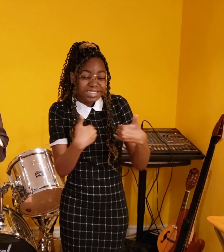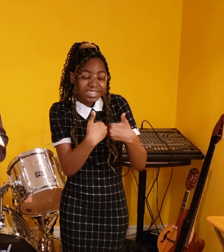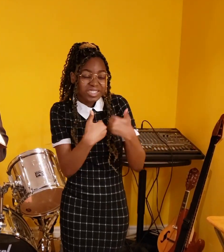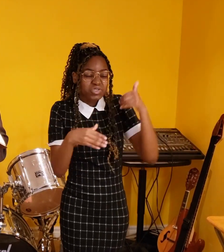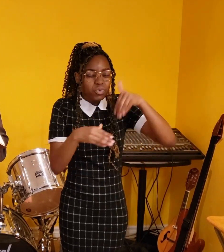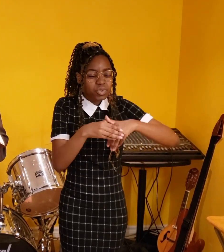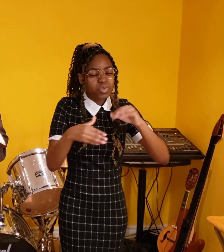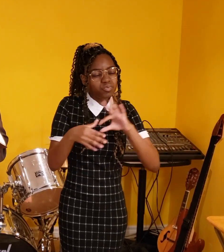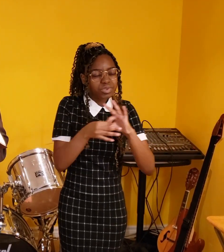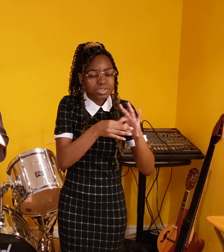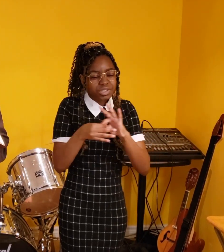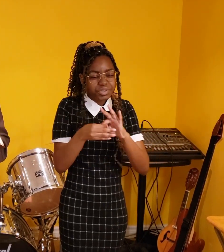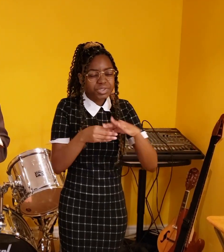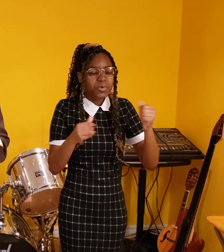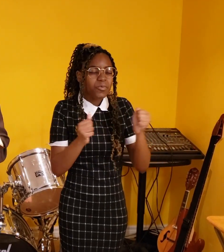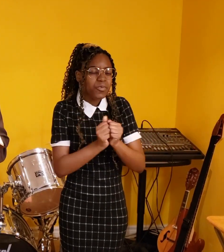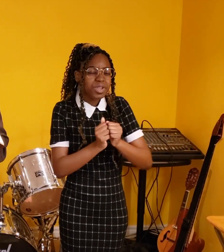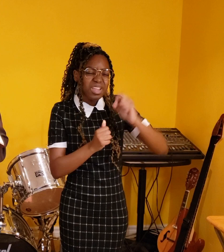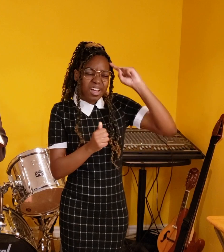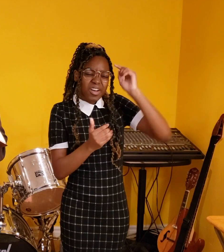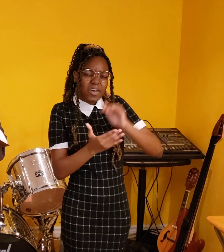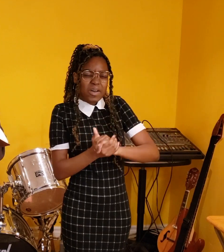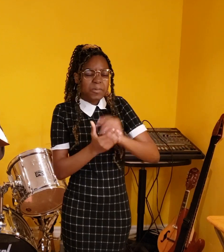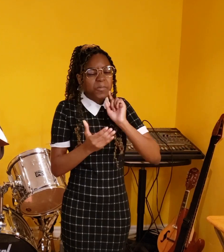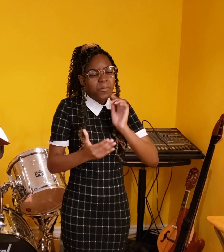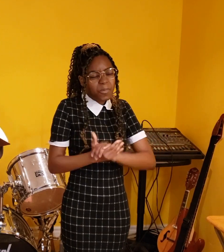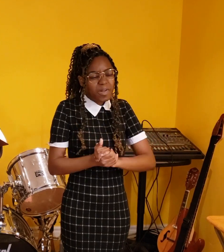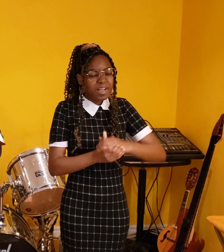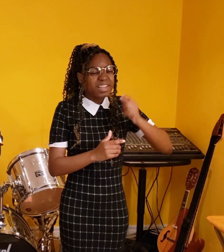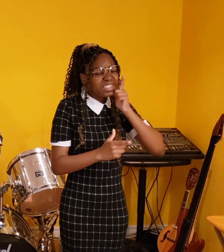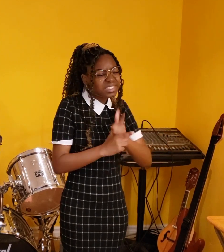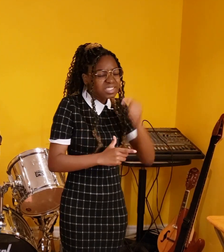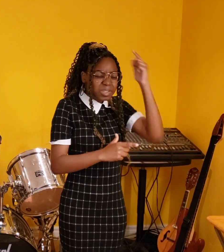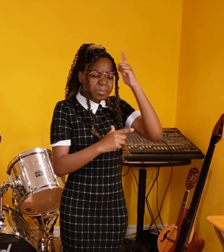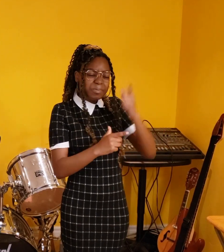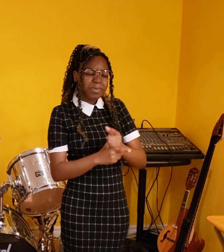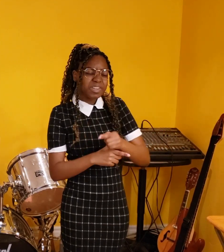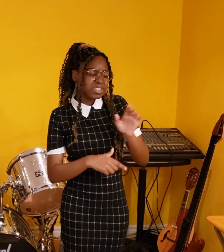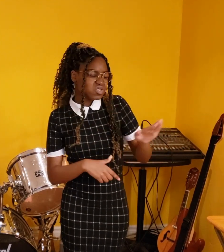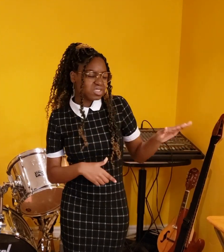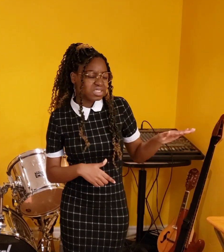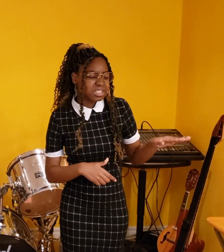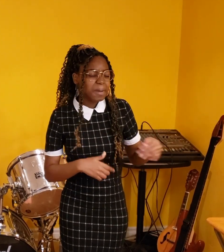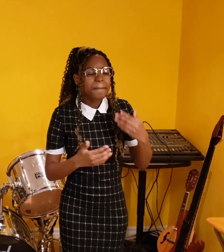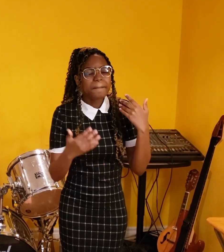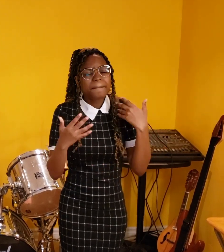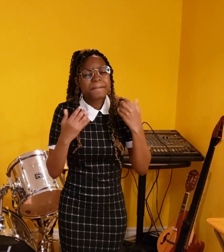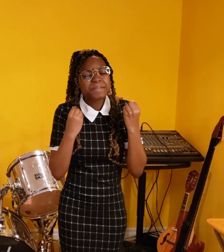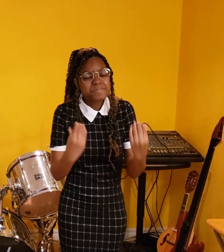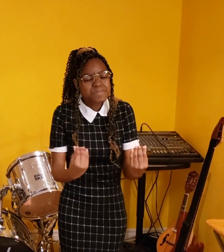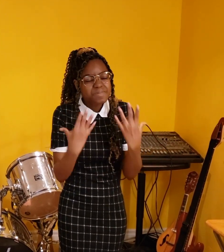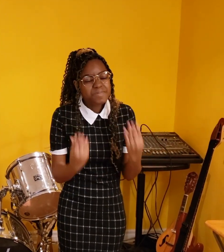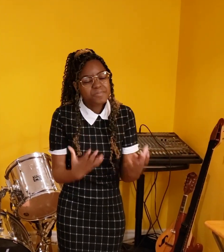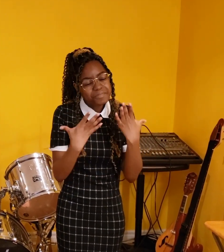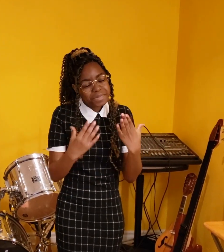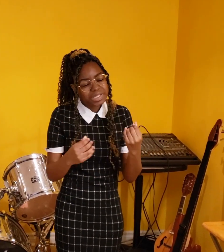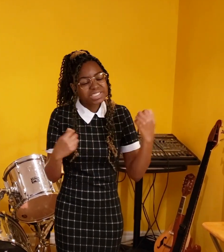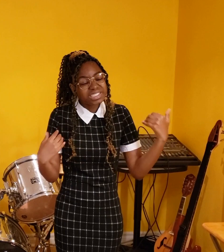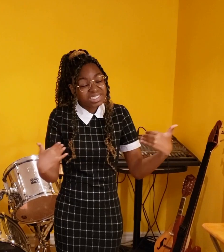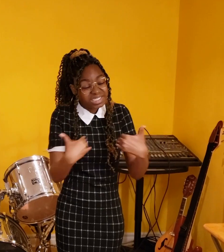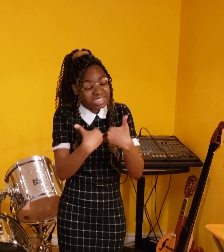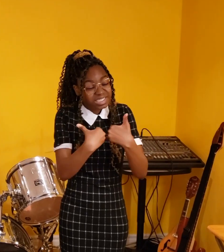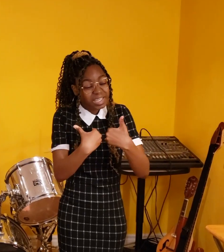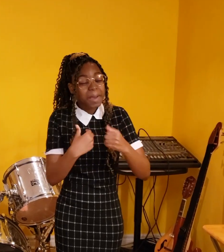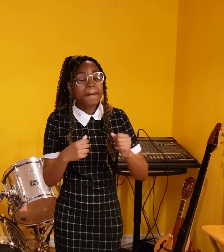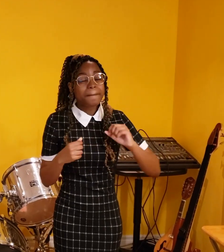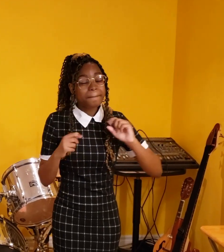our children, with our parents, with so many challenges. But Lord God, we've come to you this morning to be rejuvenated,